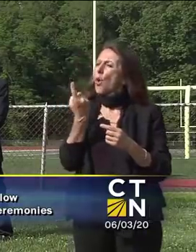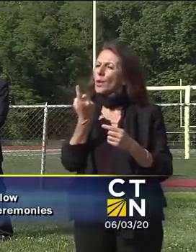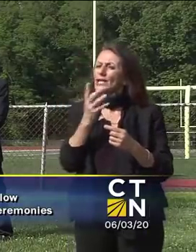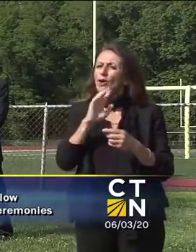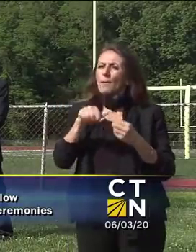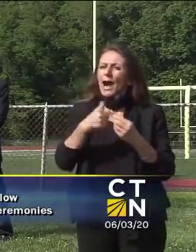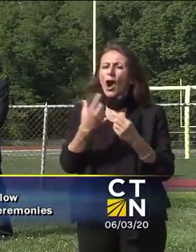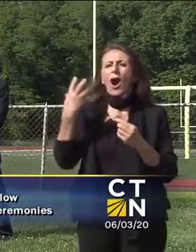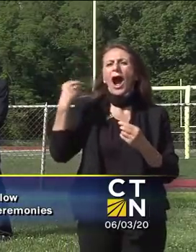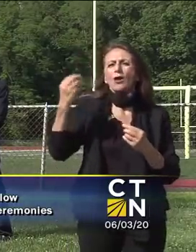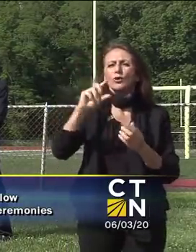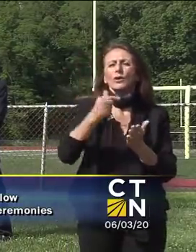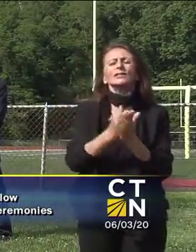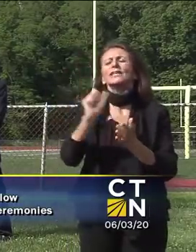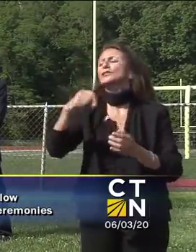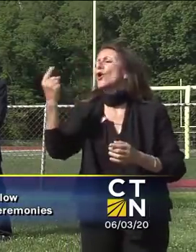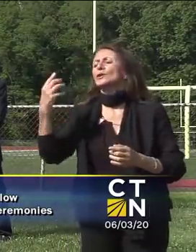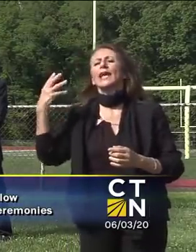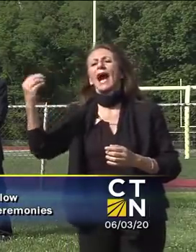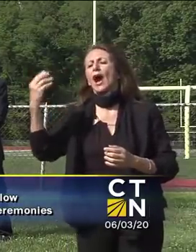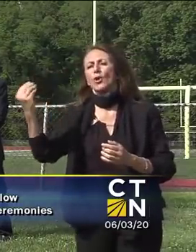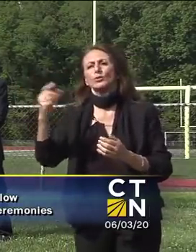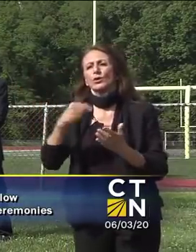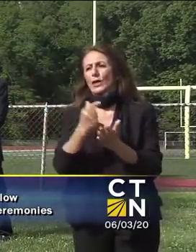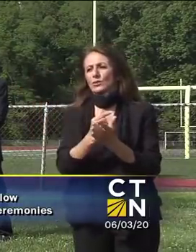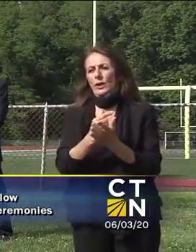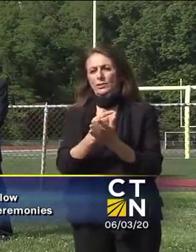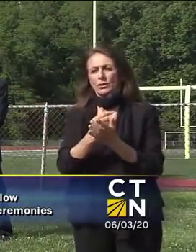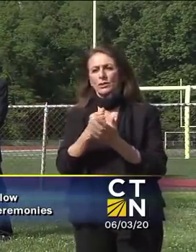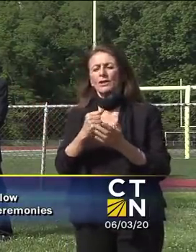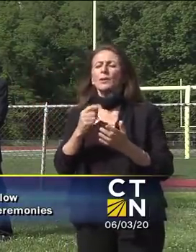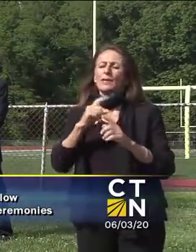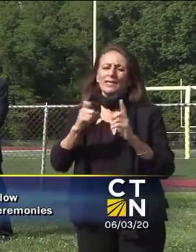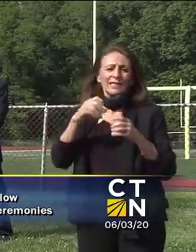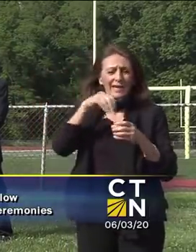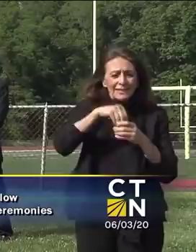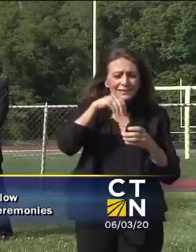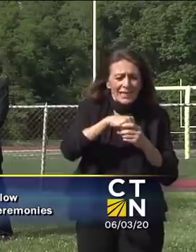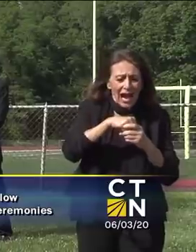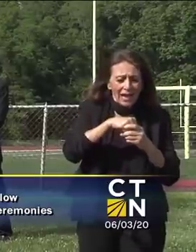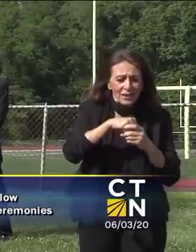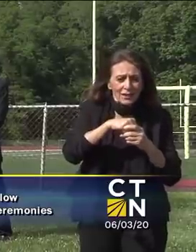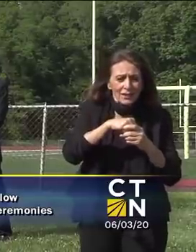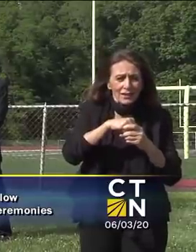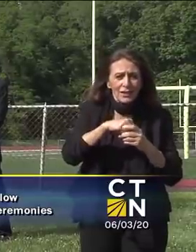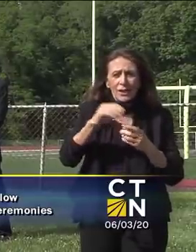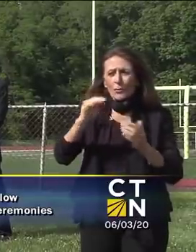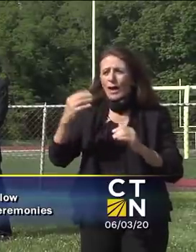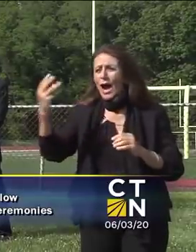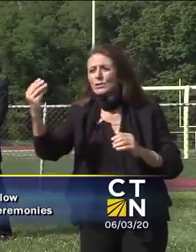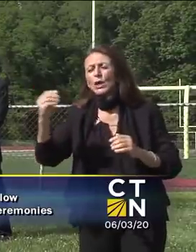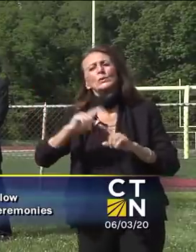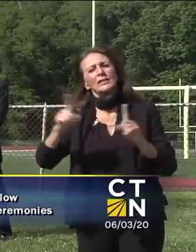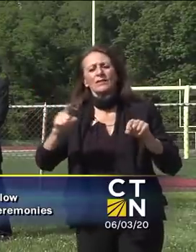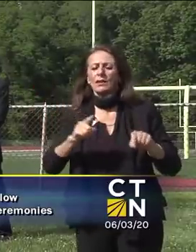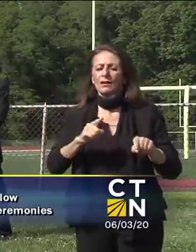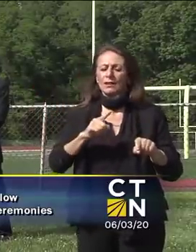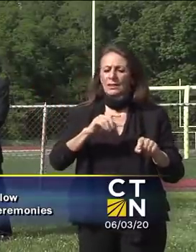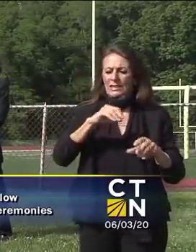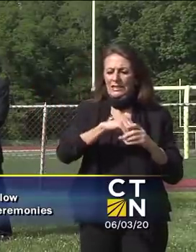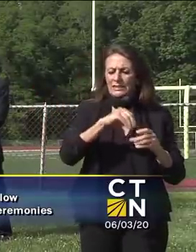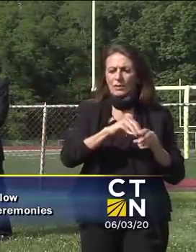outdoor graduations. As you know, the difference between outdoor and indoor is dramatic in terms of the infection rate. And what about districts who have more